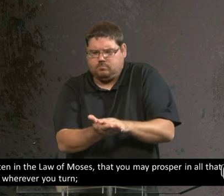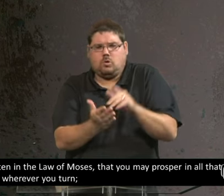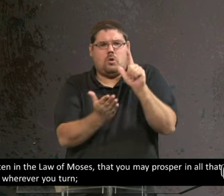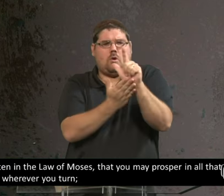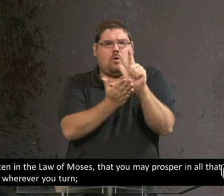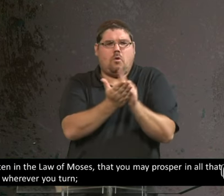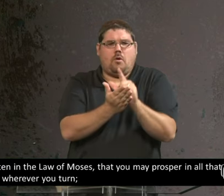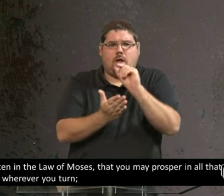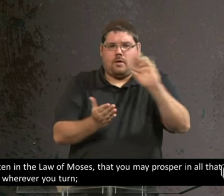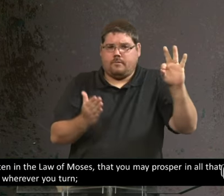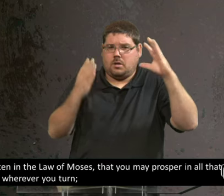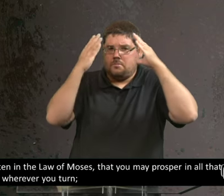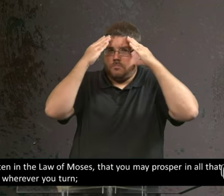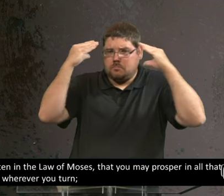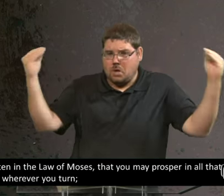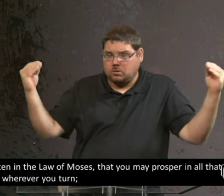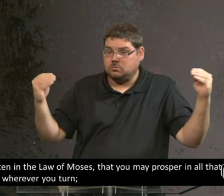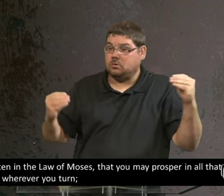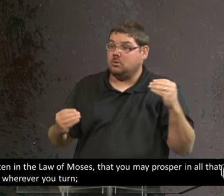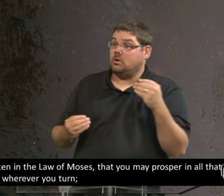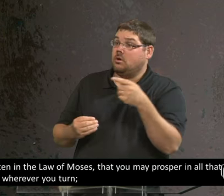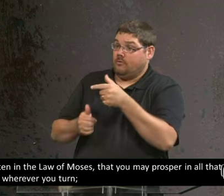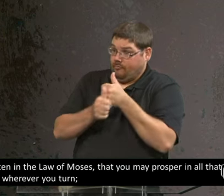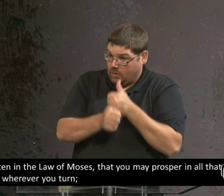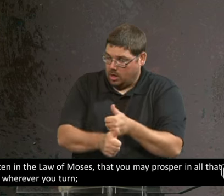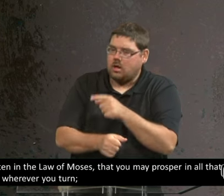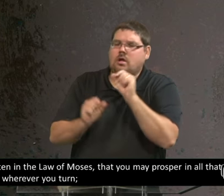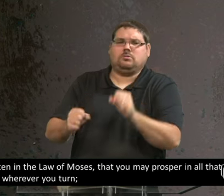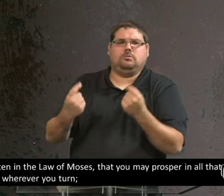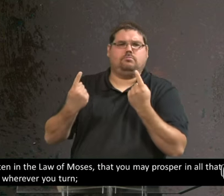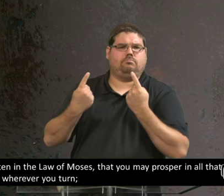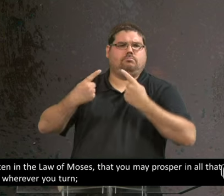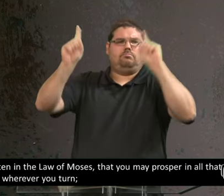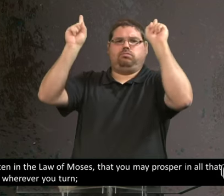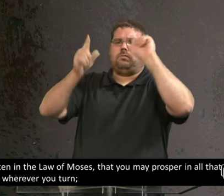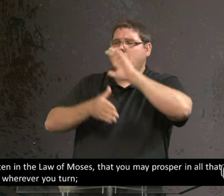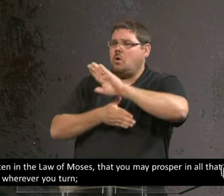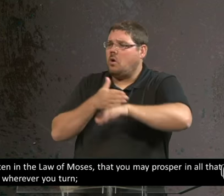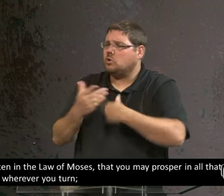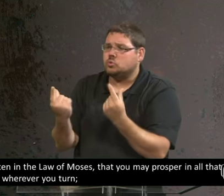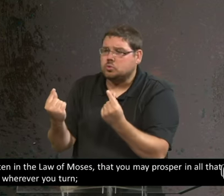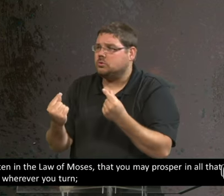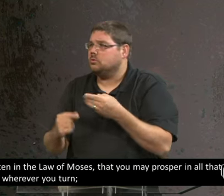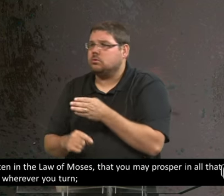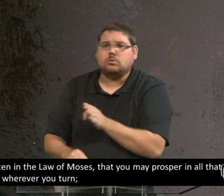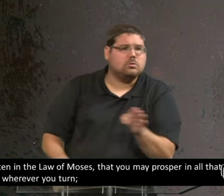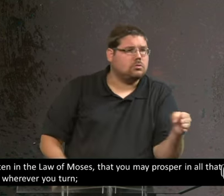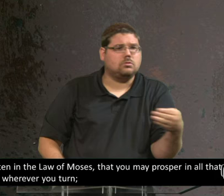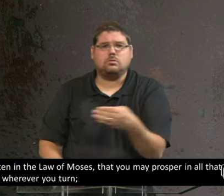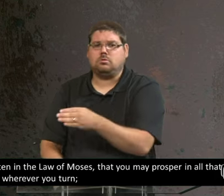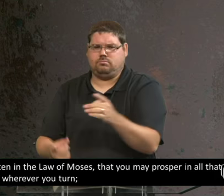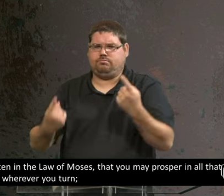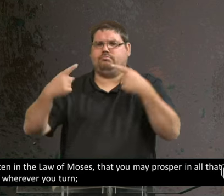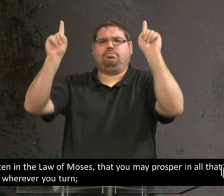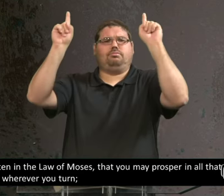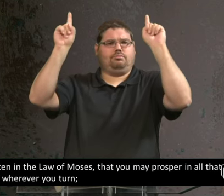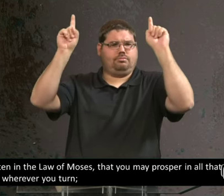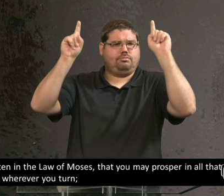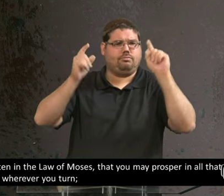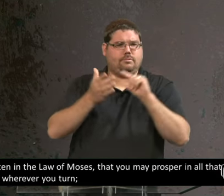is written in the law of Moses, that you may prosper in all that you do and wherever you